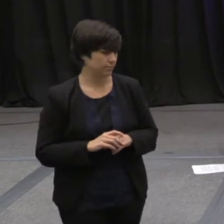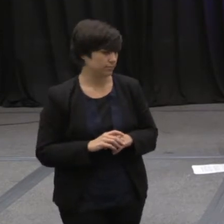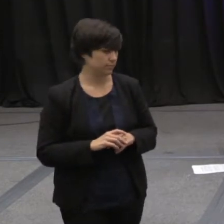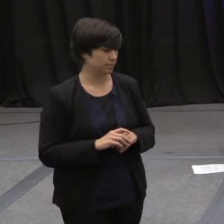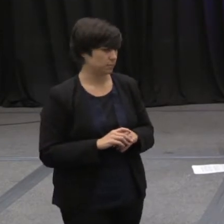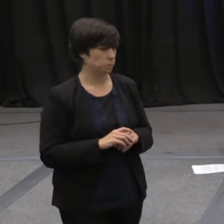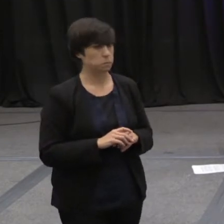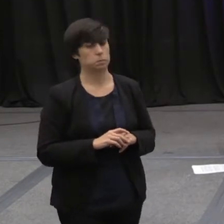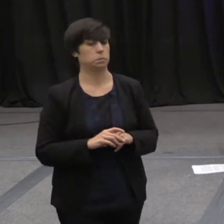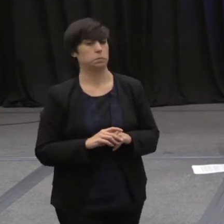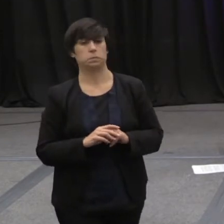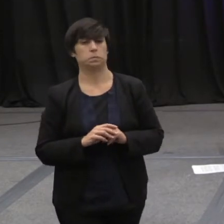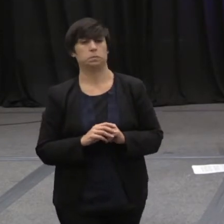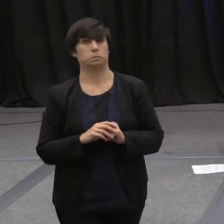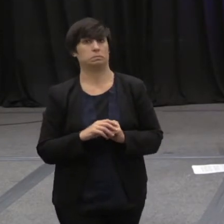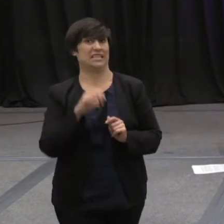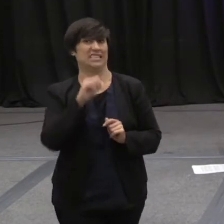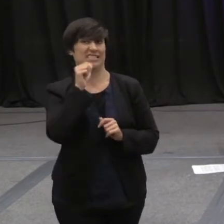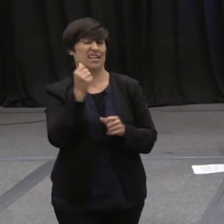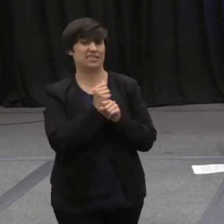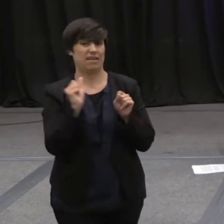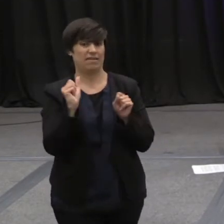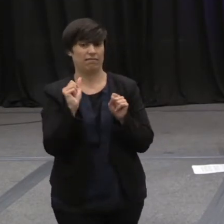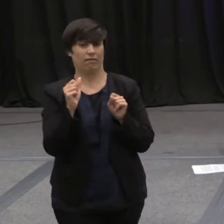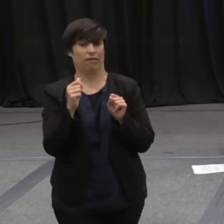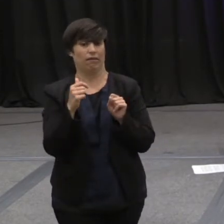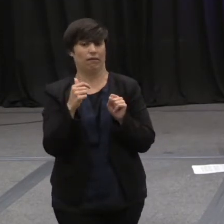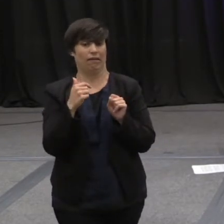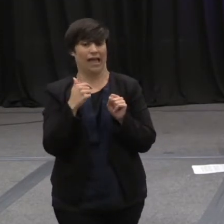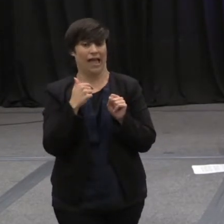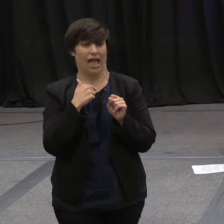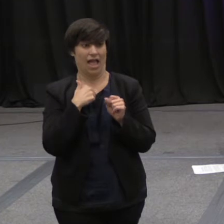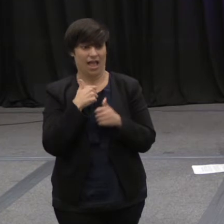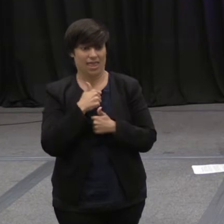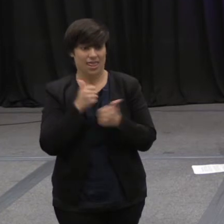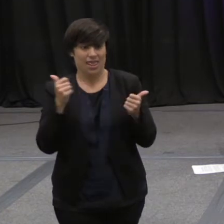It's not, and I'm taking a huge risk here, honestly.